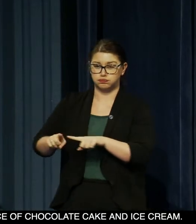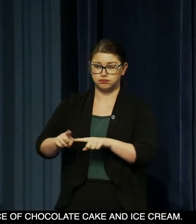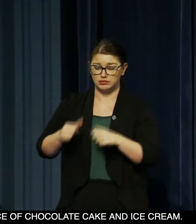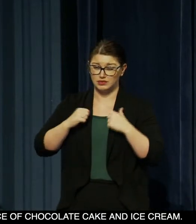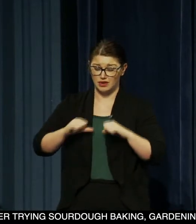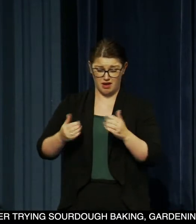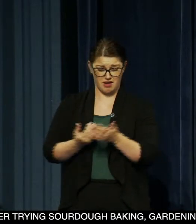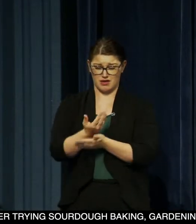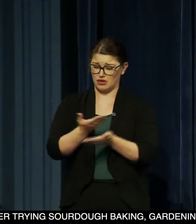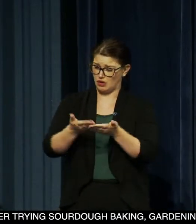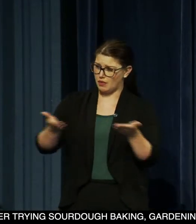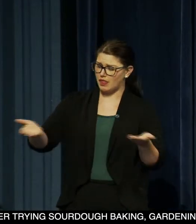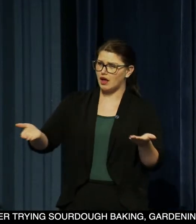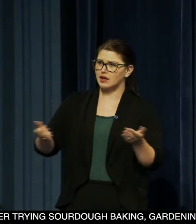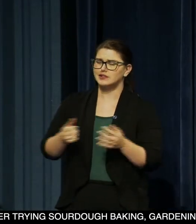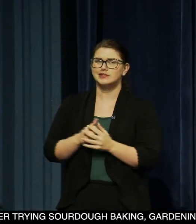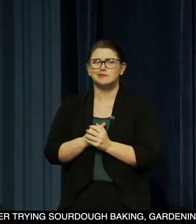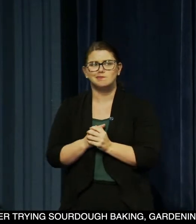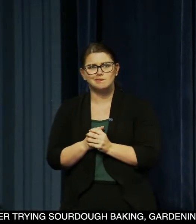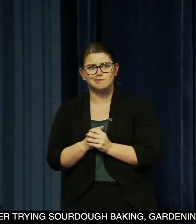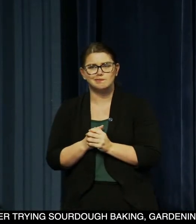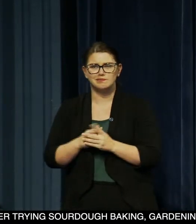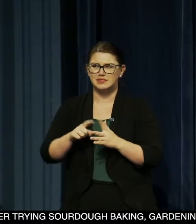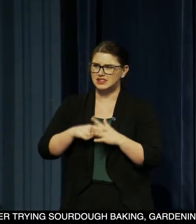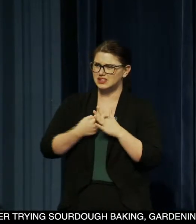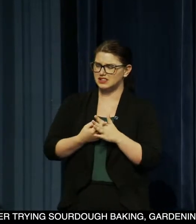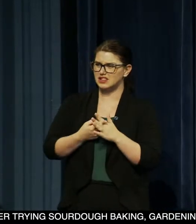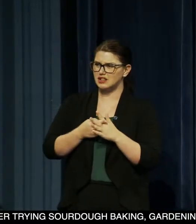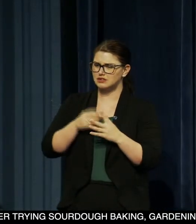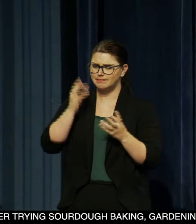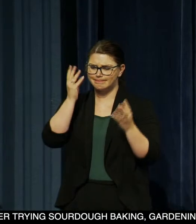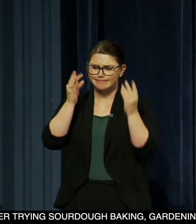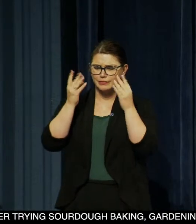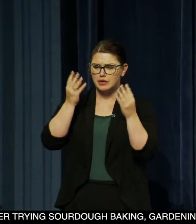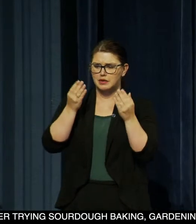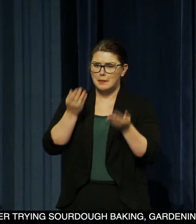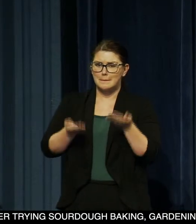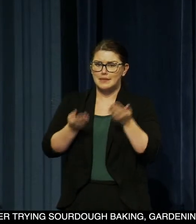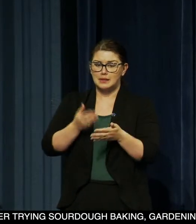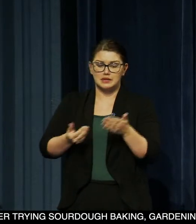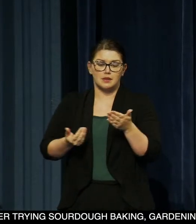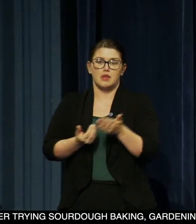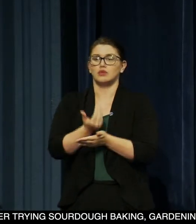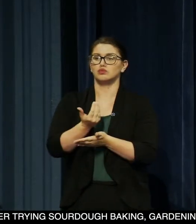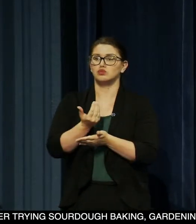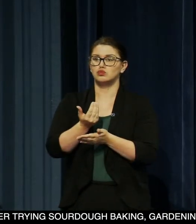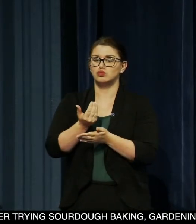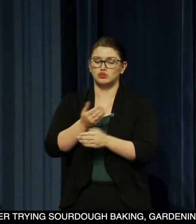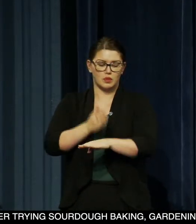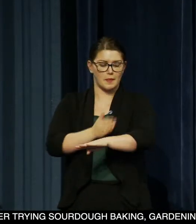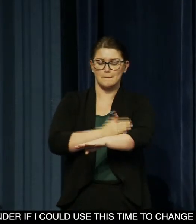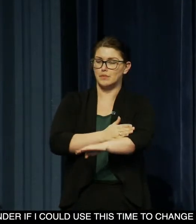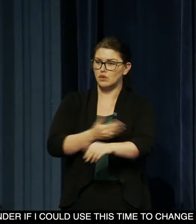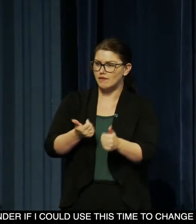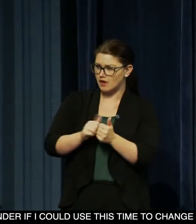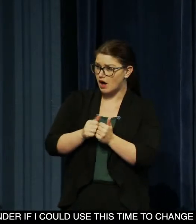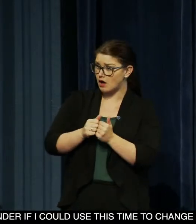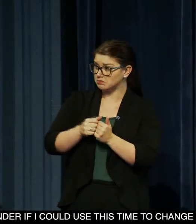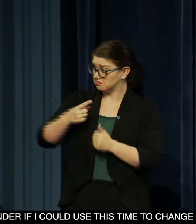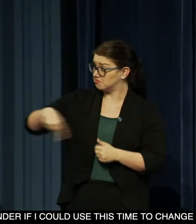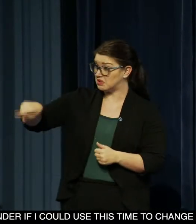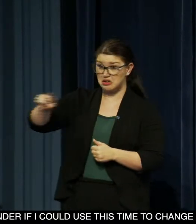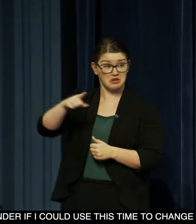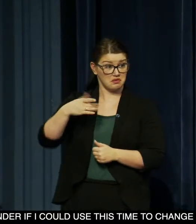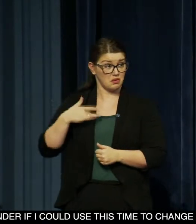if I could use this time to change for the better. I suspect that many of us had a similar thought. How can